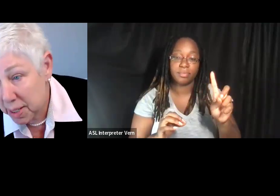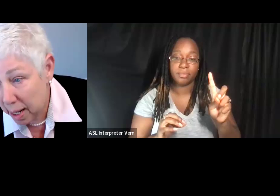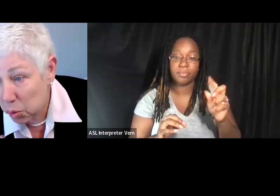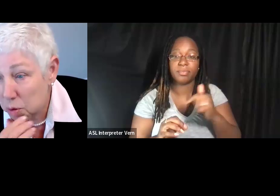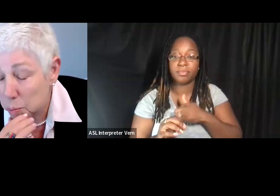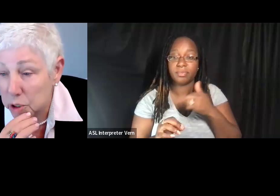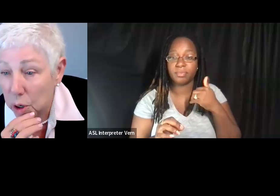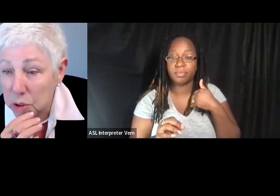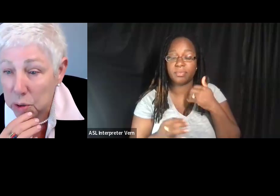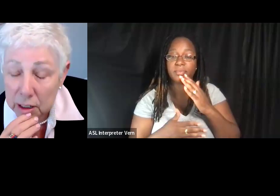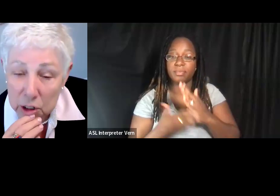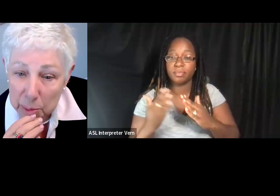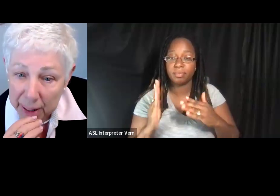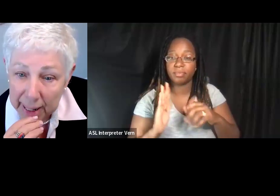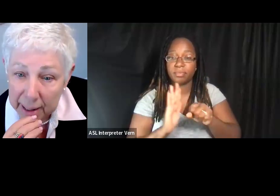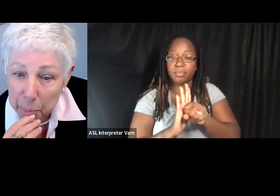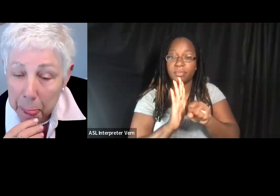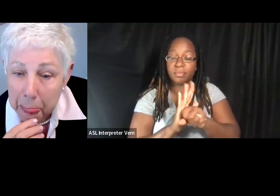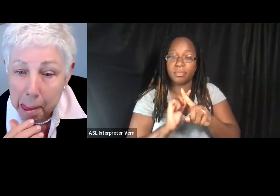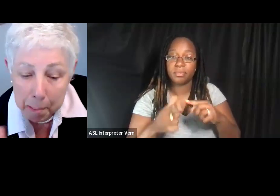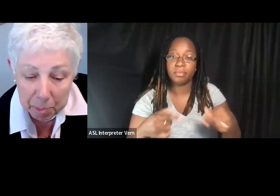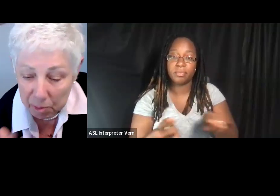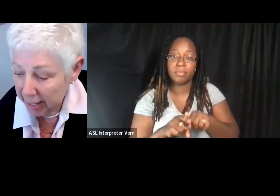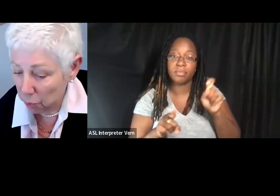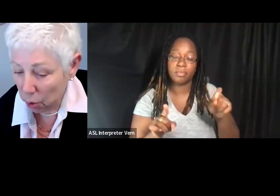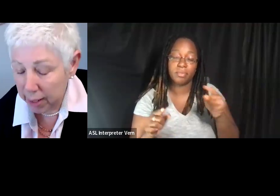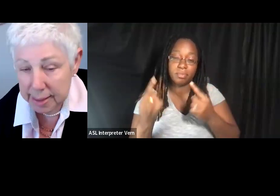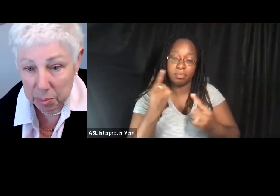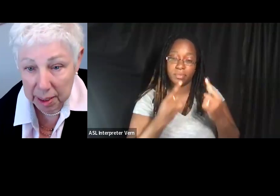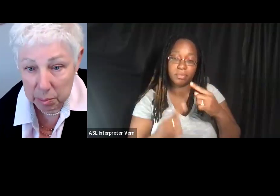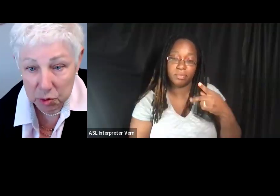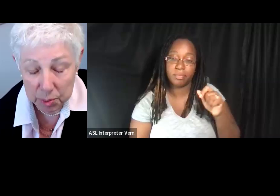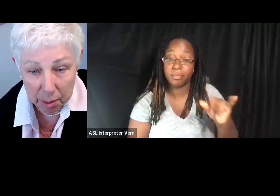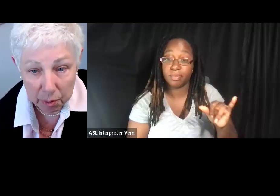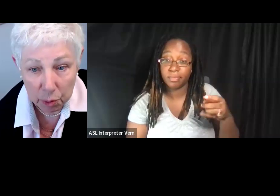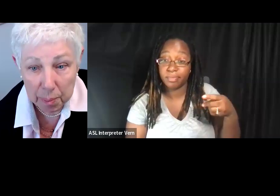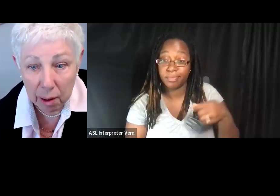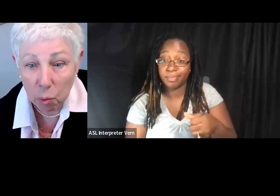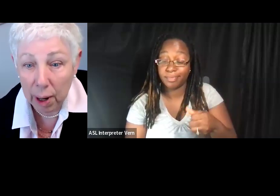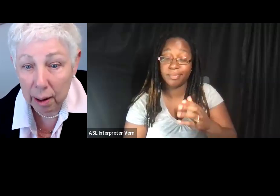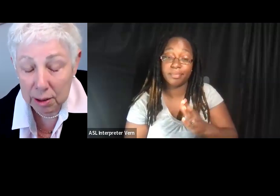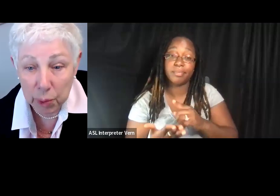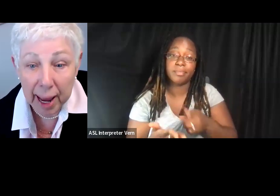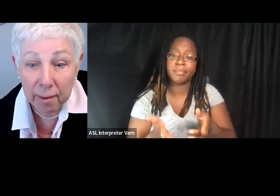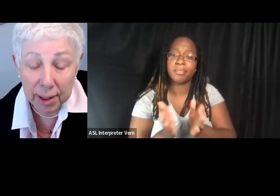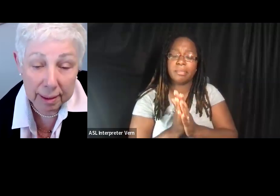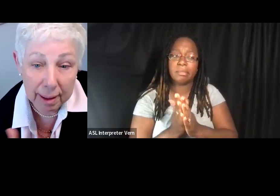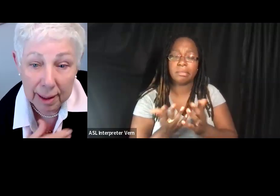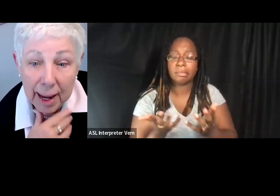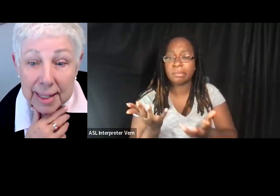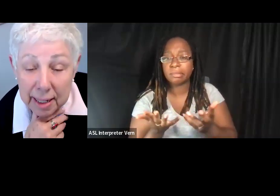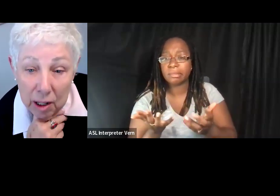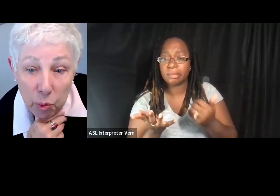have some samples, but you also need to look at pay. I get requests sometimes from some of you about do we have